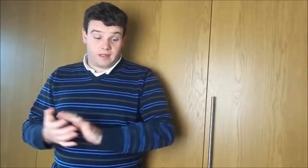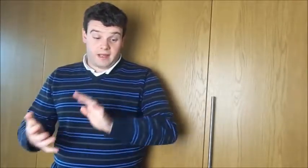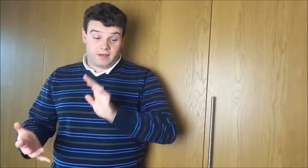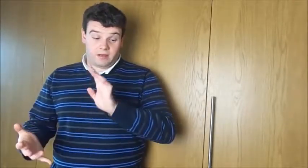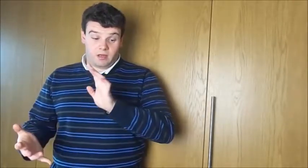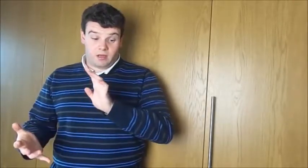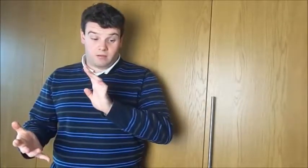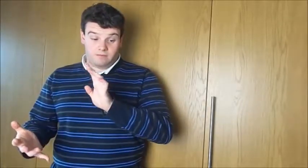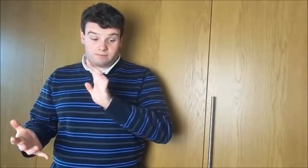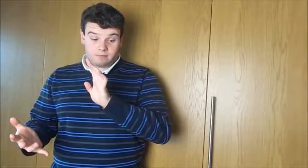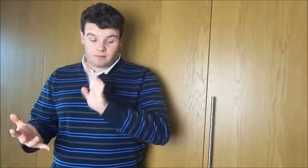had